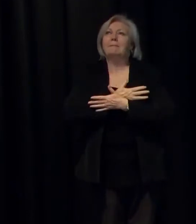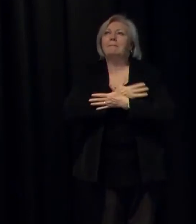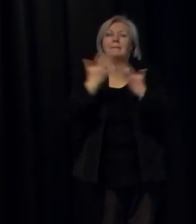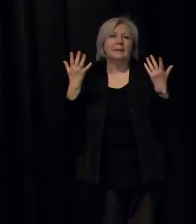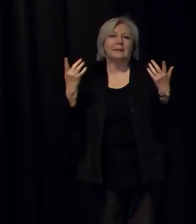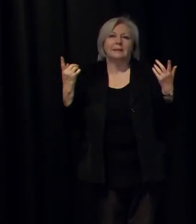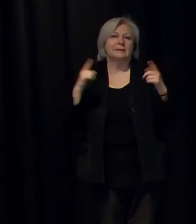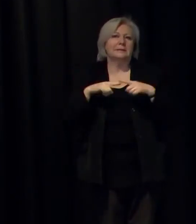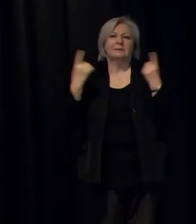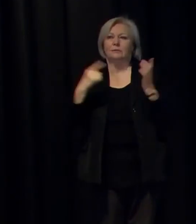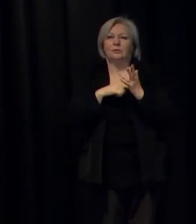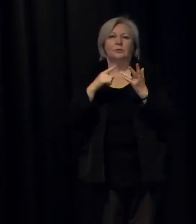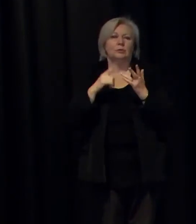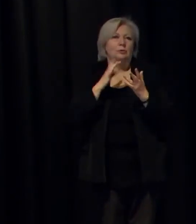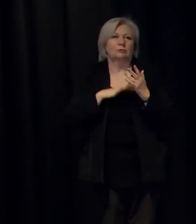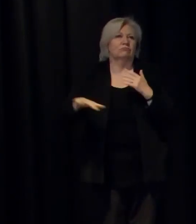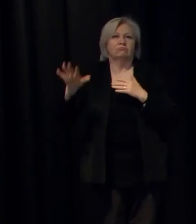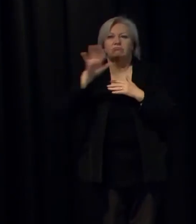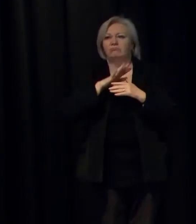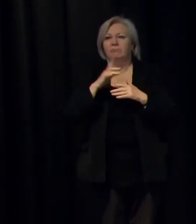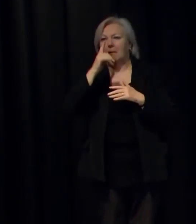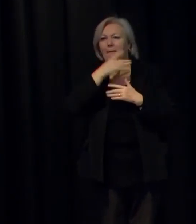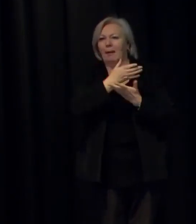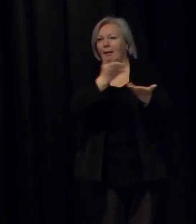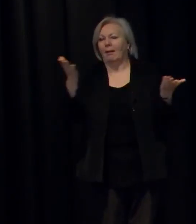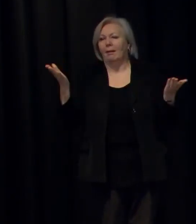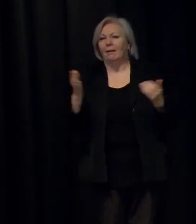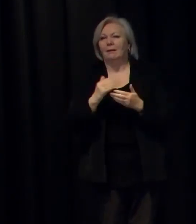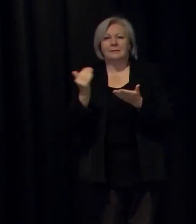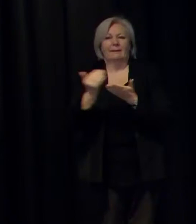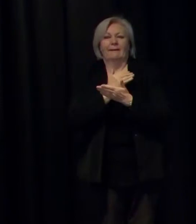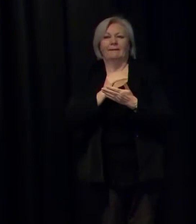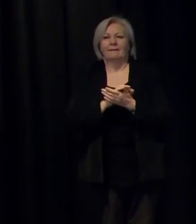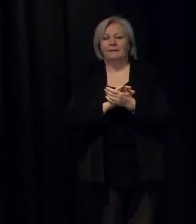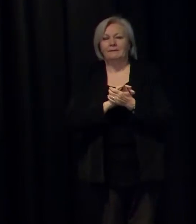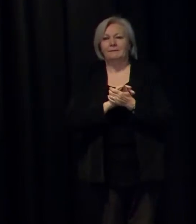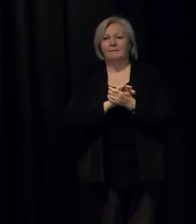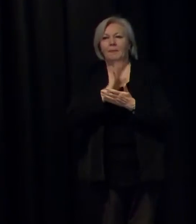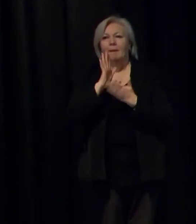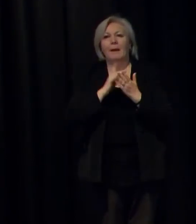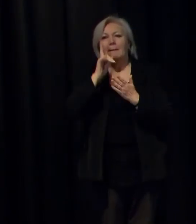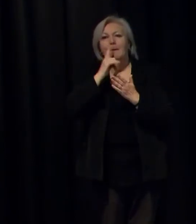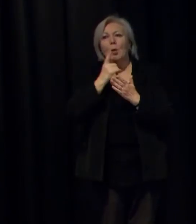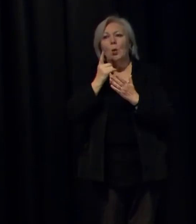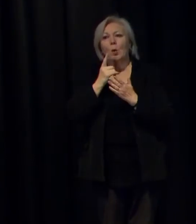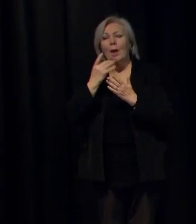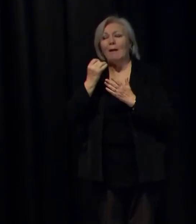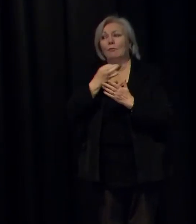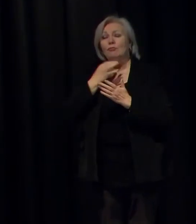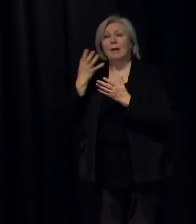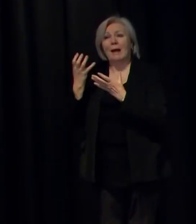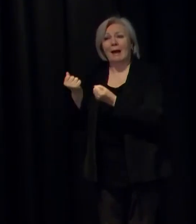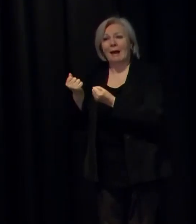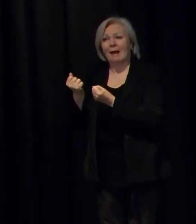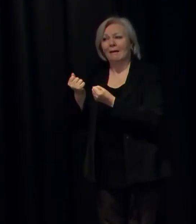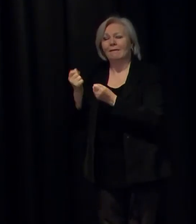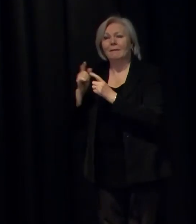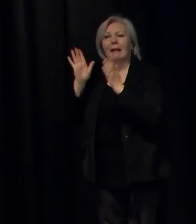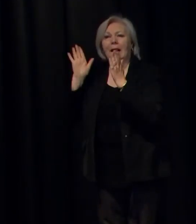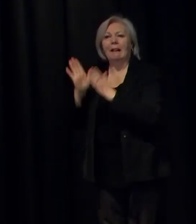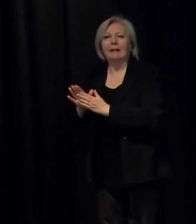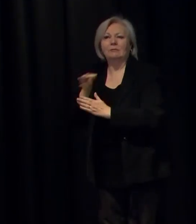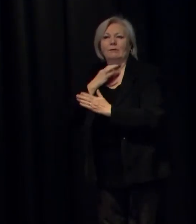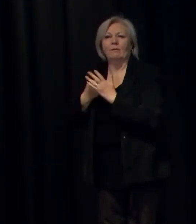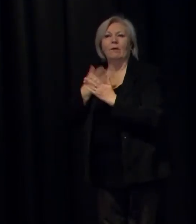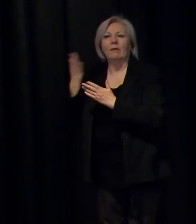between 90 and 95%. You're halving the number of completely vulnerable and significantly at-risk individuals. That